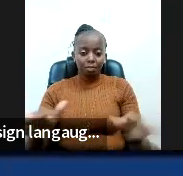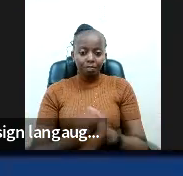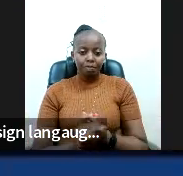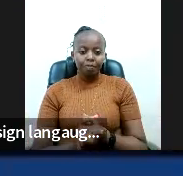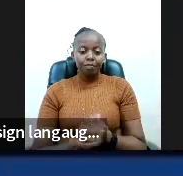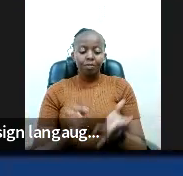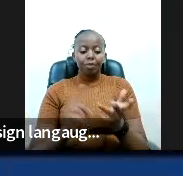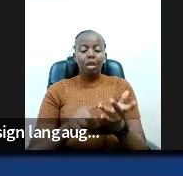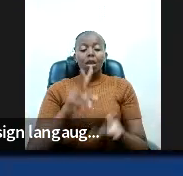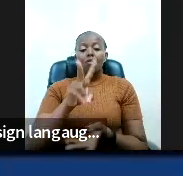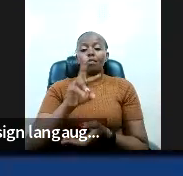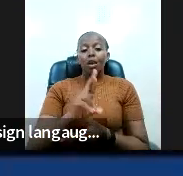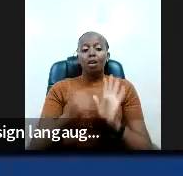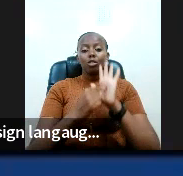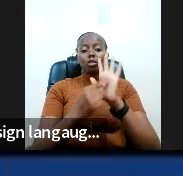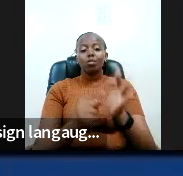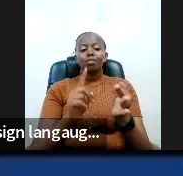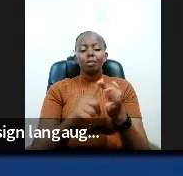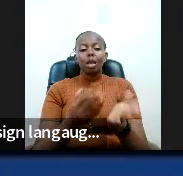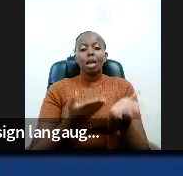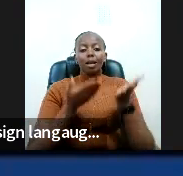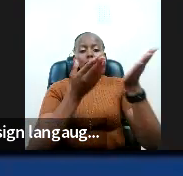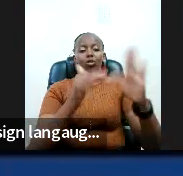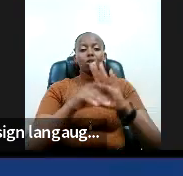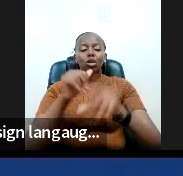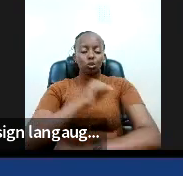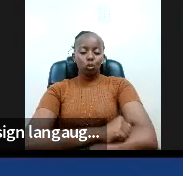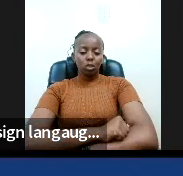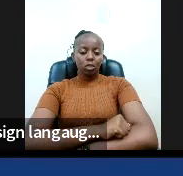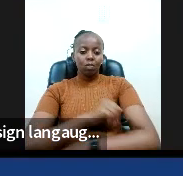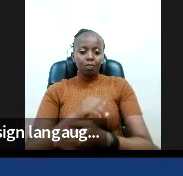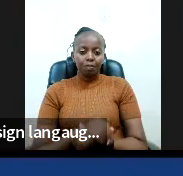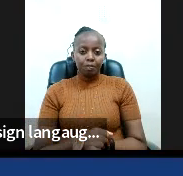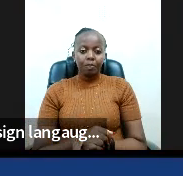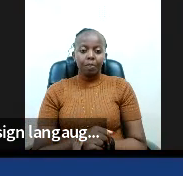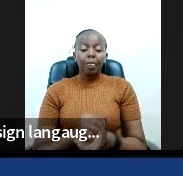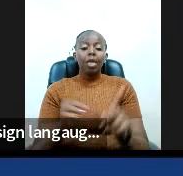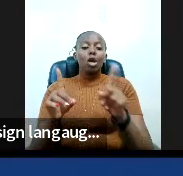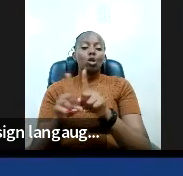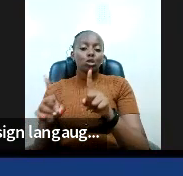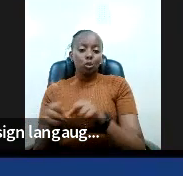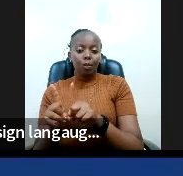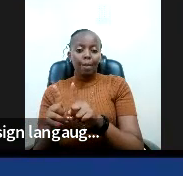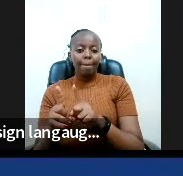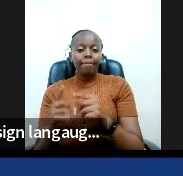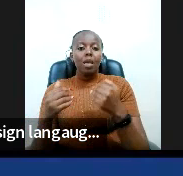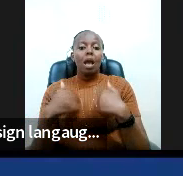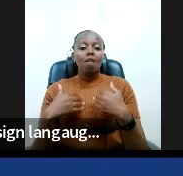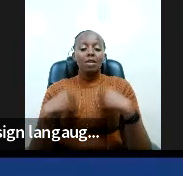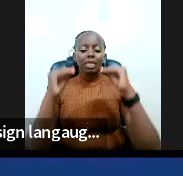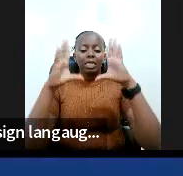VR demonstrations and exhibitions in schools, as well as conducting